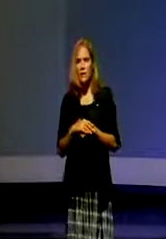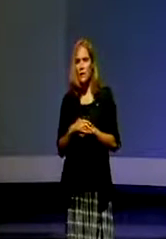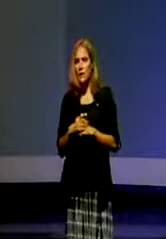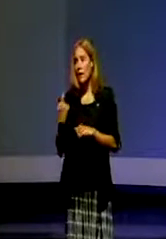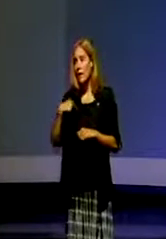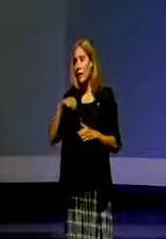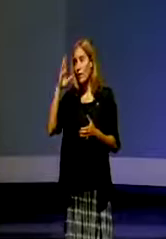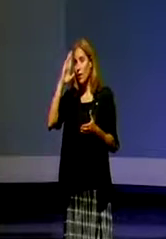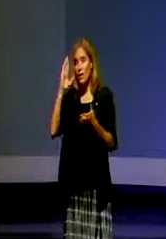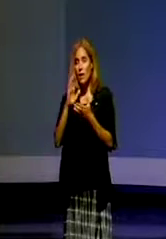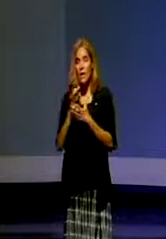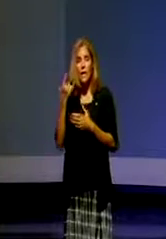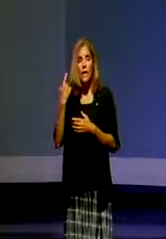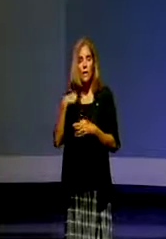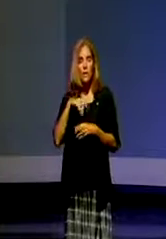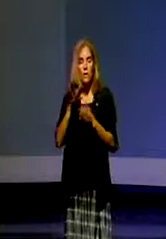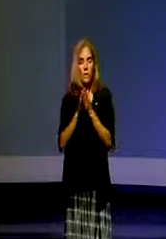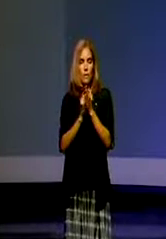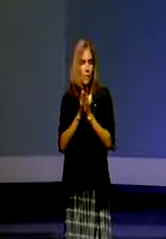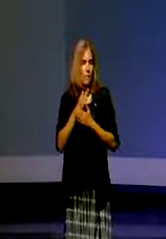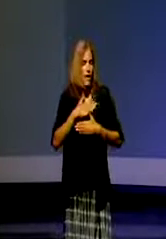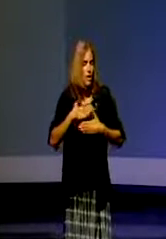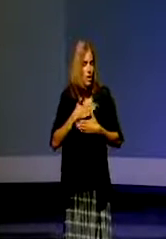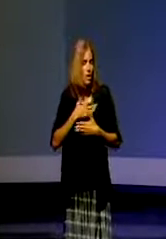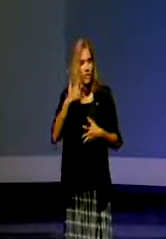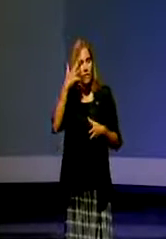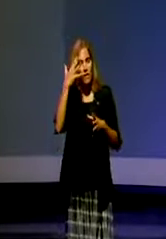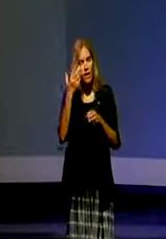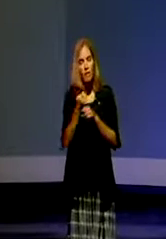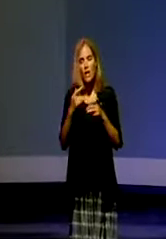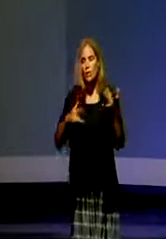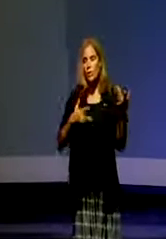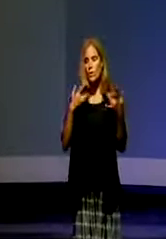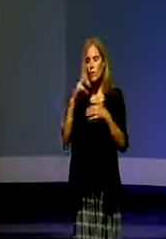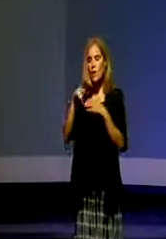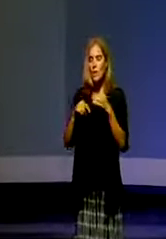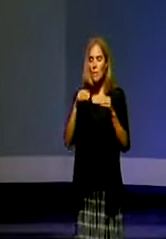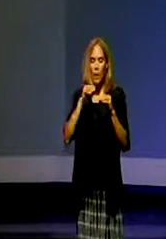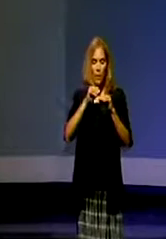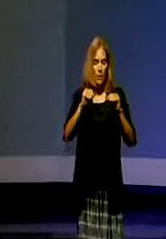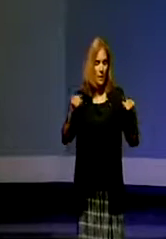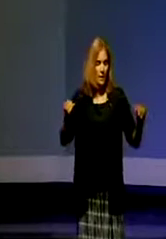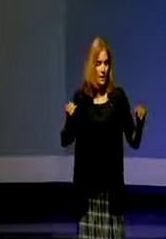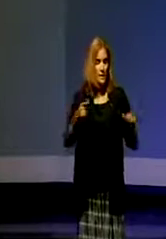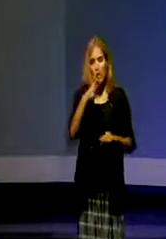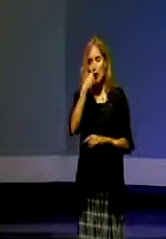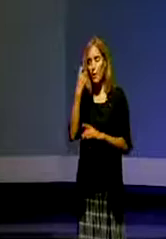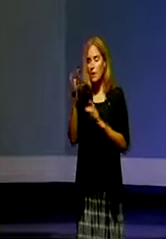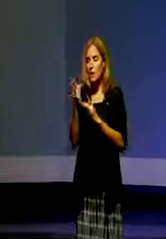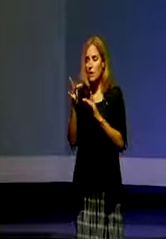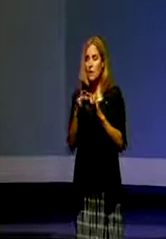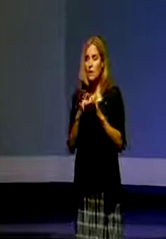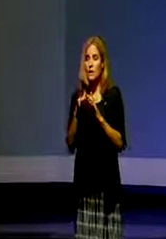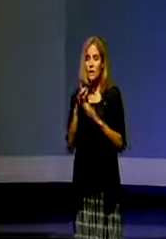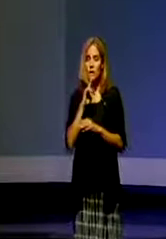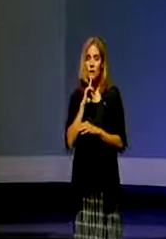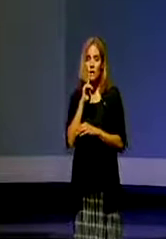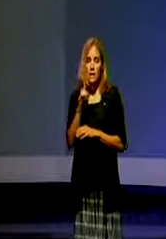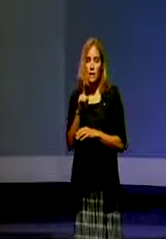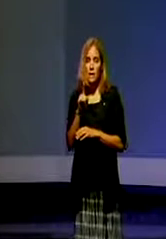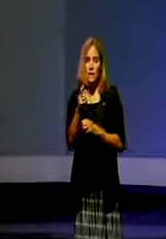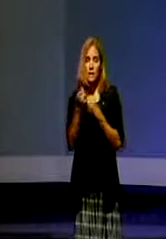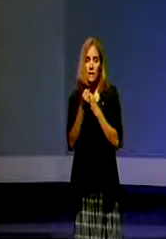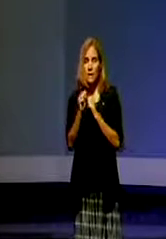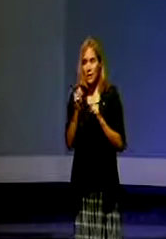If we believe that, we should be passionate and faithful and joyful about planting the seed, because Jesus does indeed